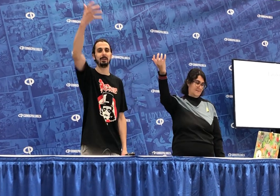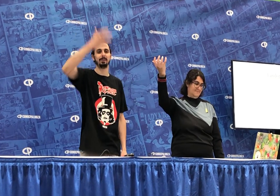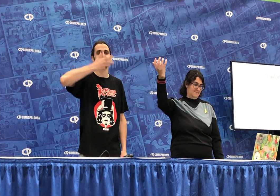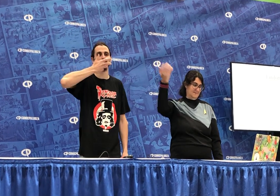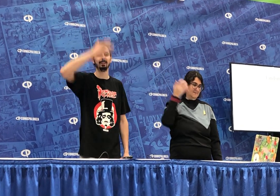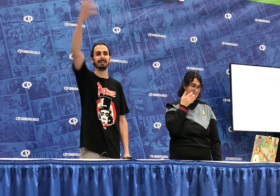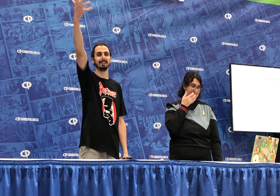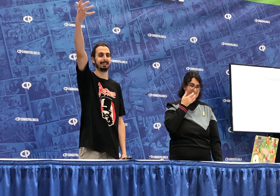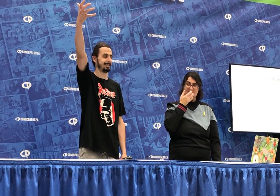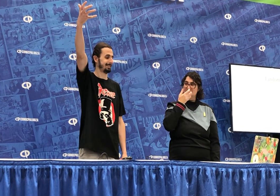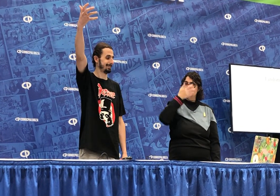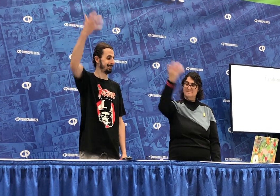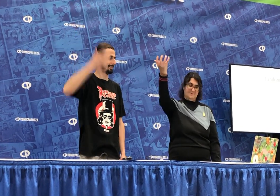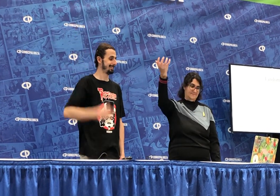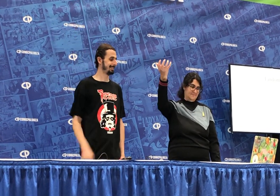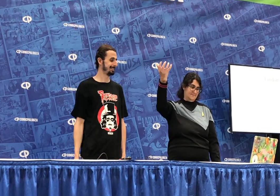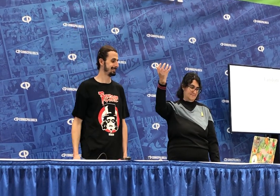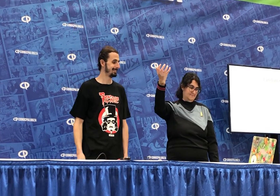Scream, which is the sign for Scream.